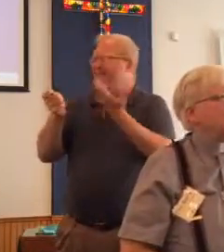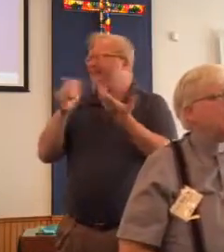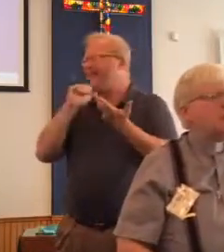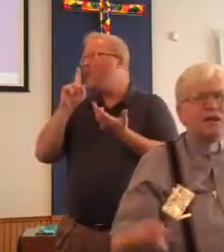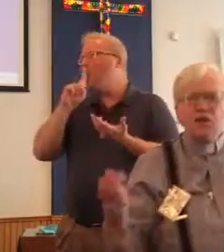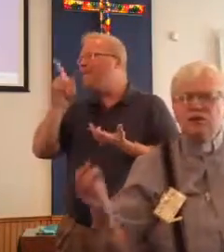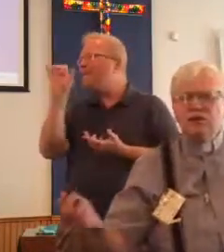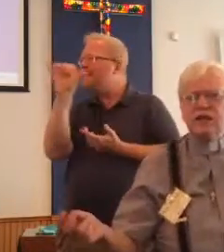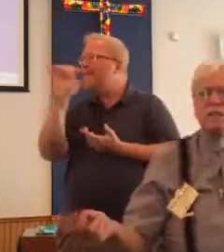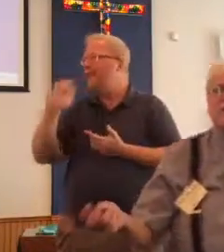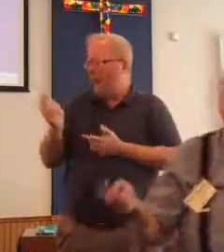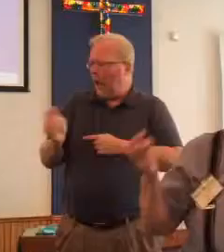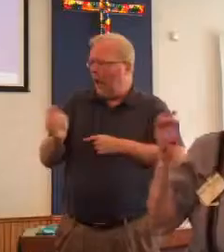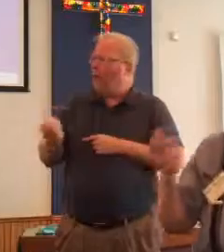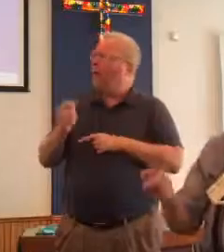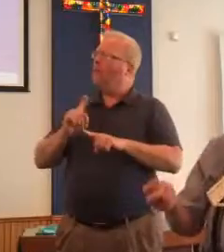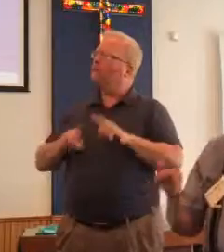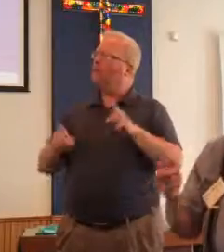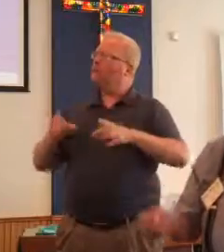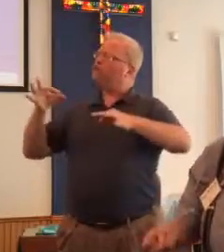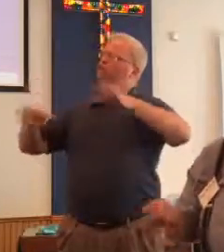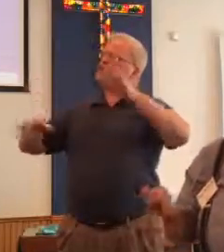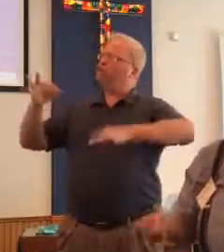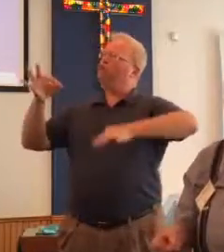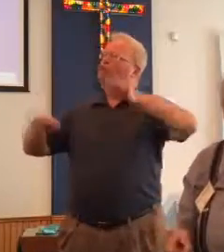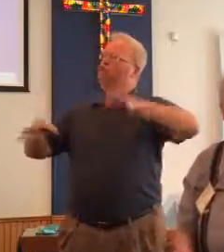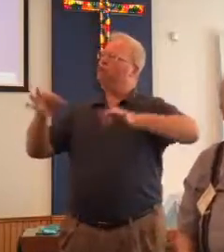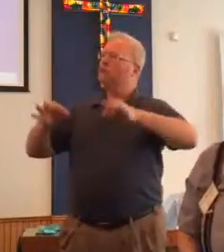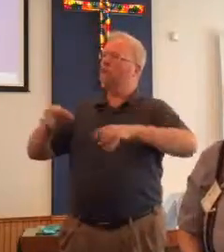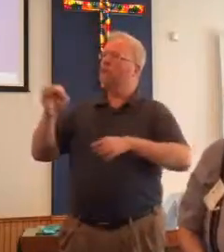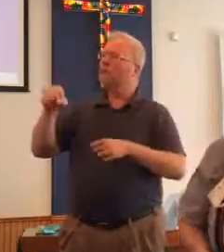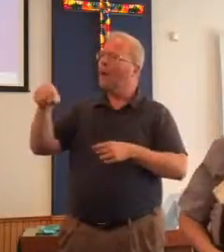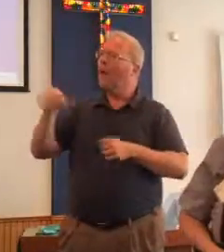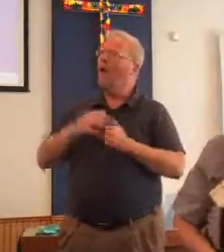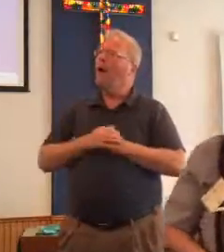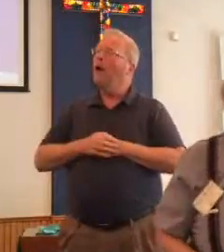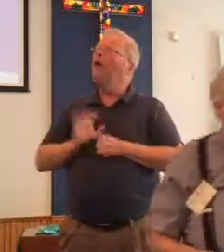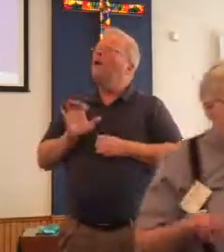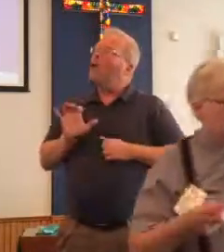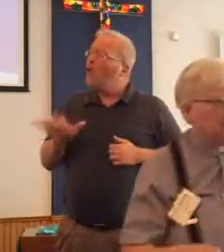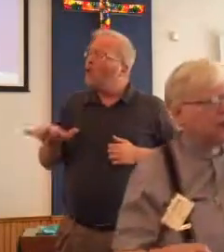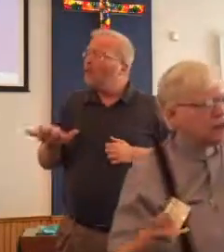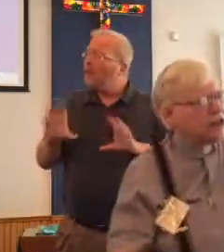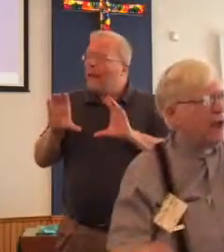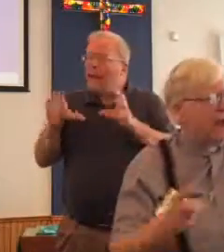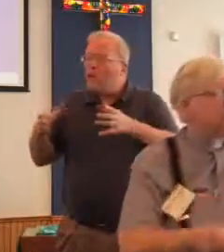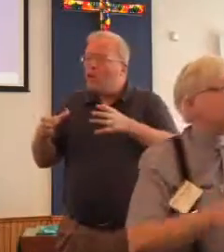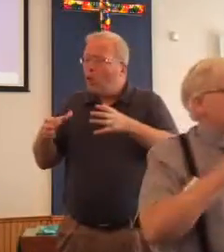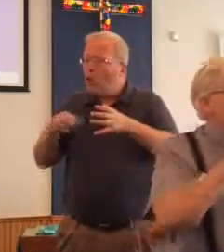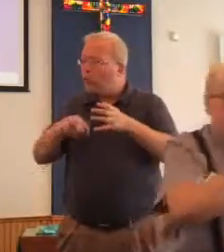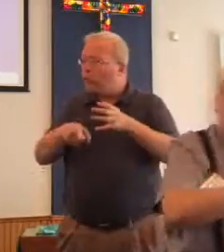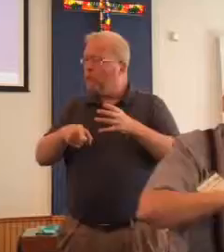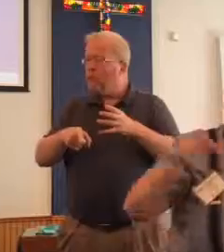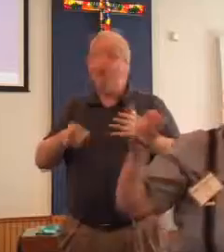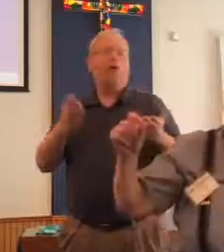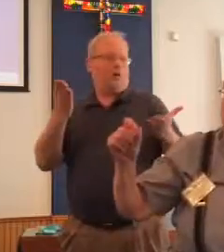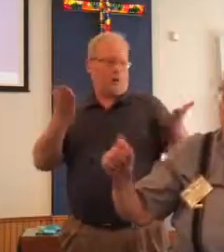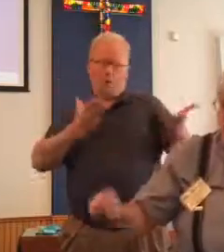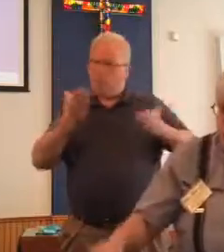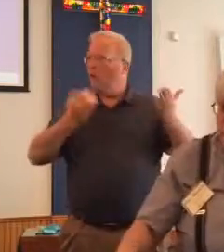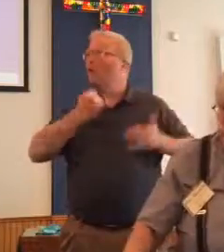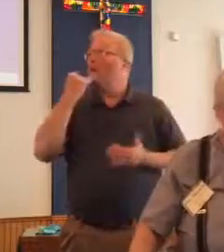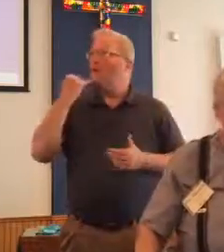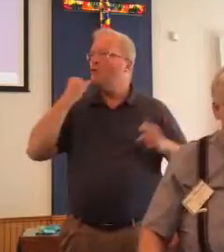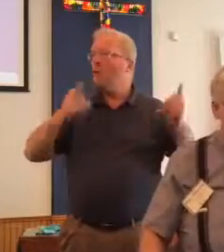people. They also seem to have served as a governmental body and also acted as what we